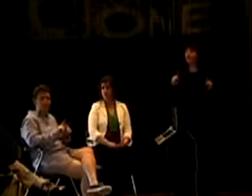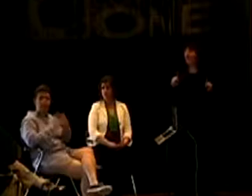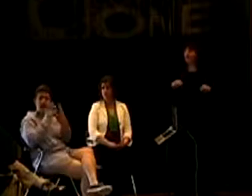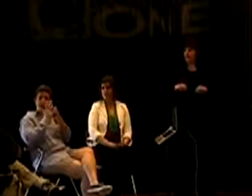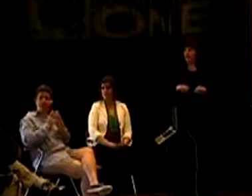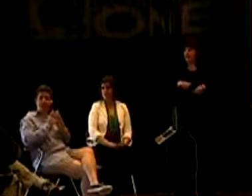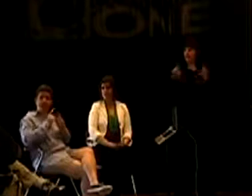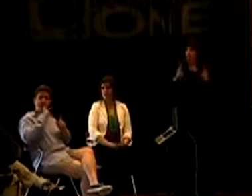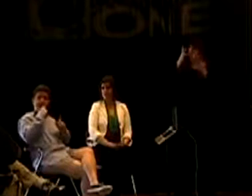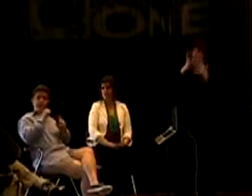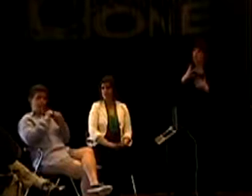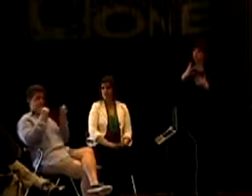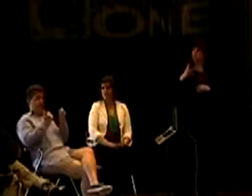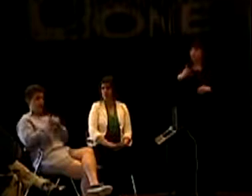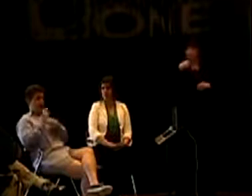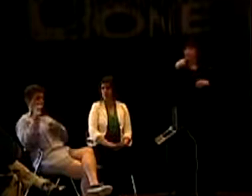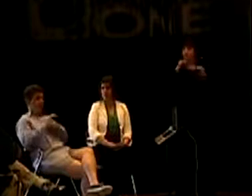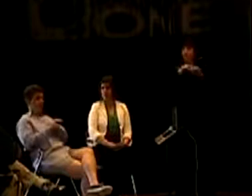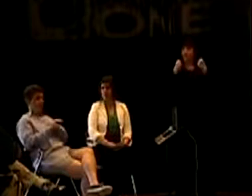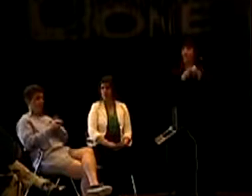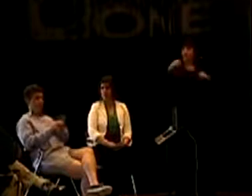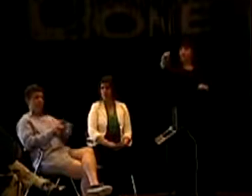an opportunity. But unfortunately,